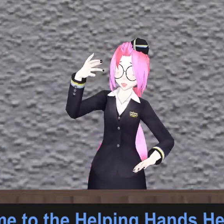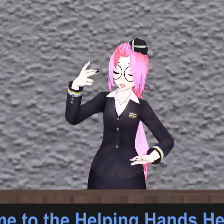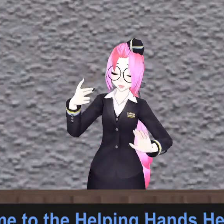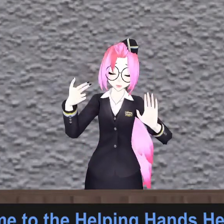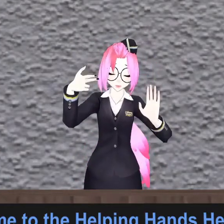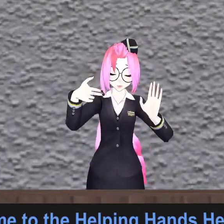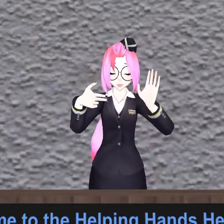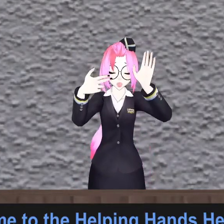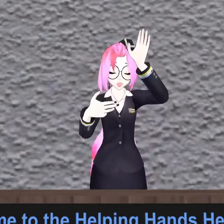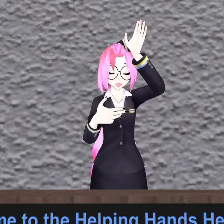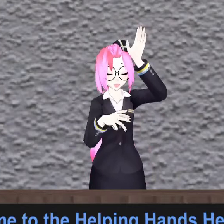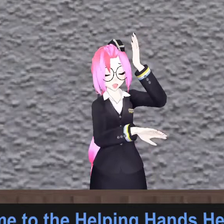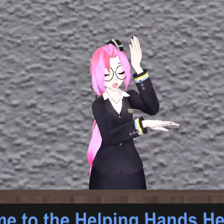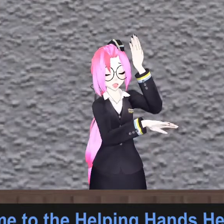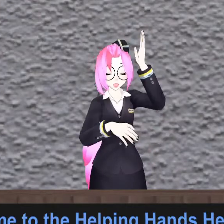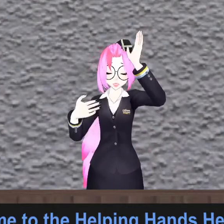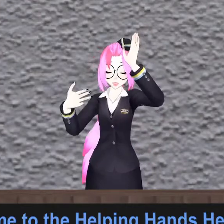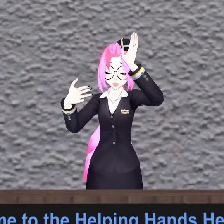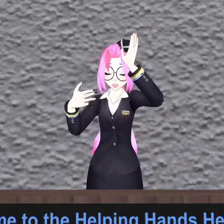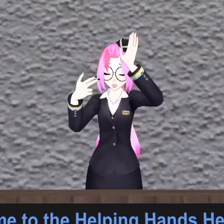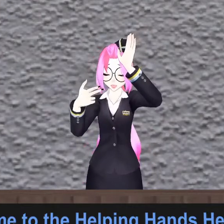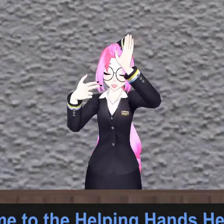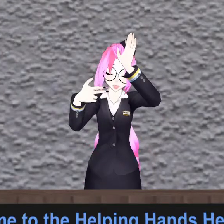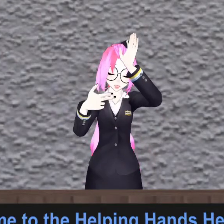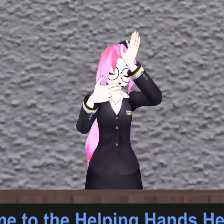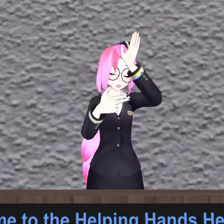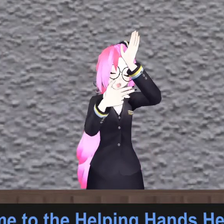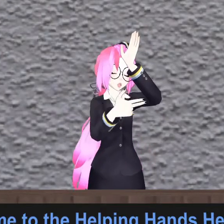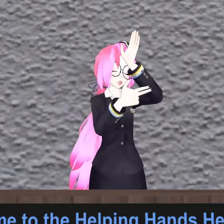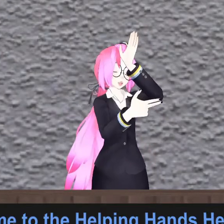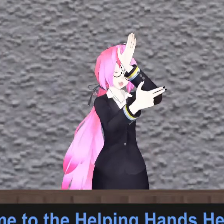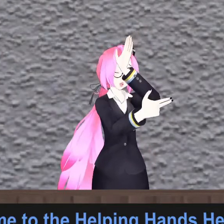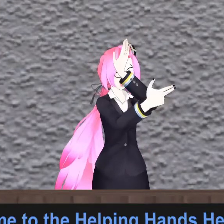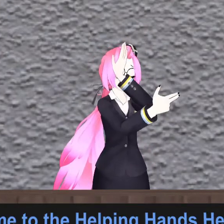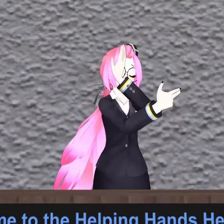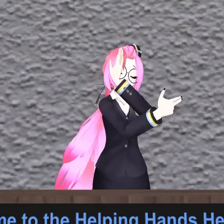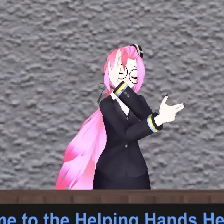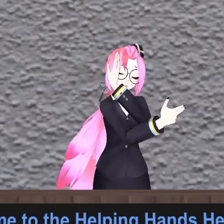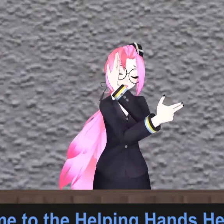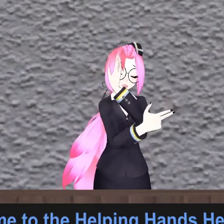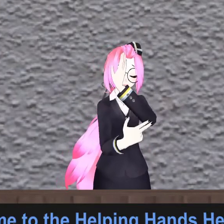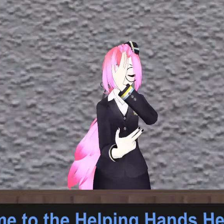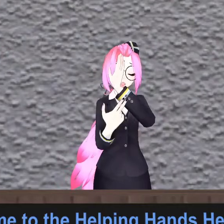elephant walking by a tree and it was going like this all around the tree. And then it jumped